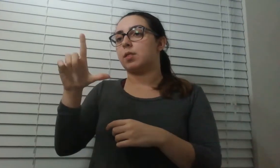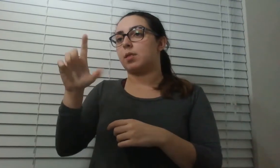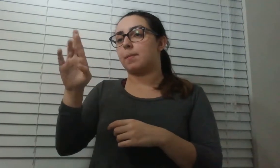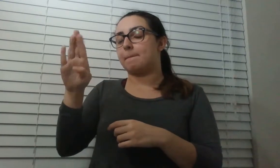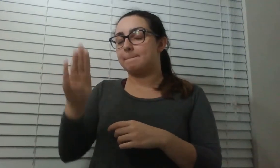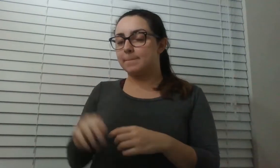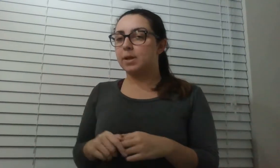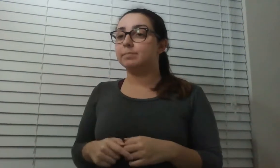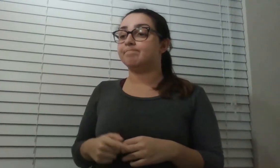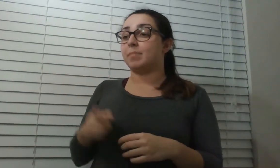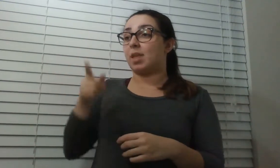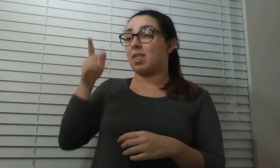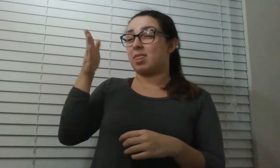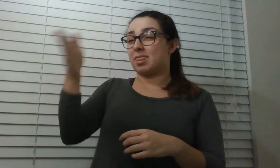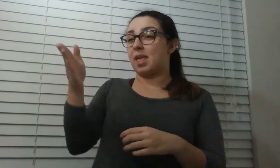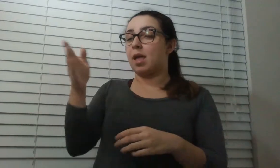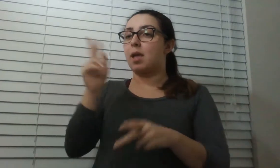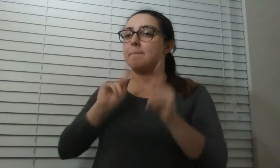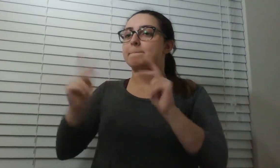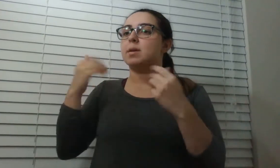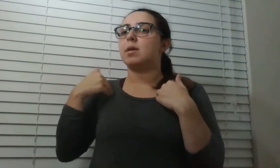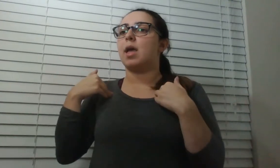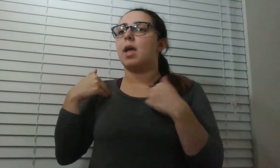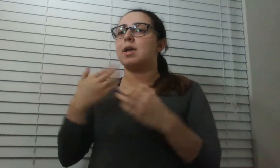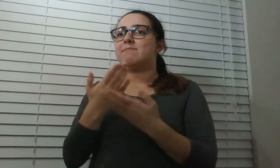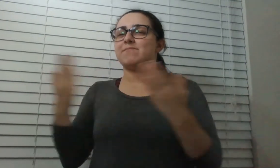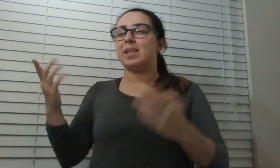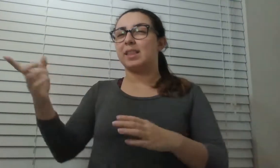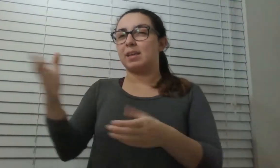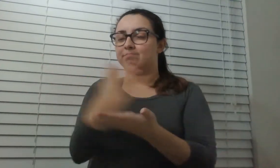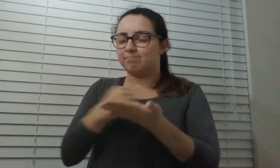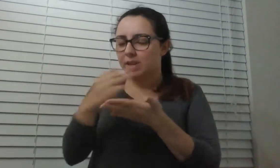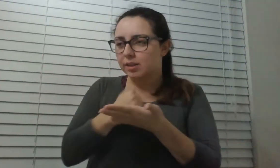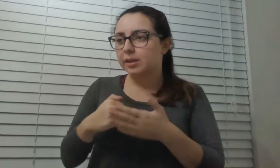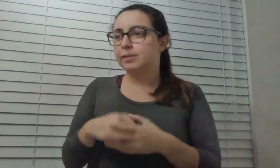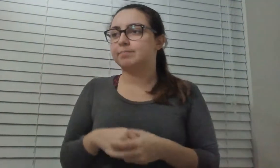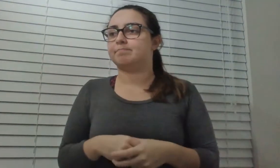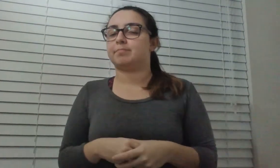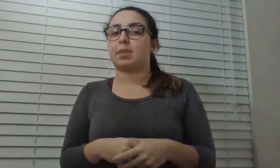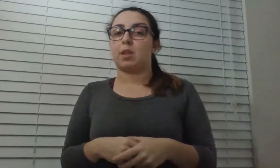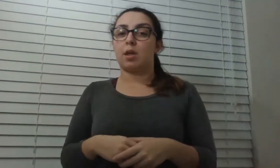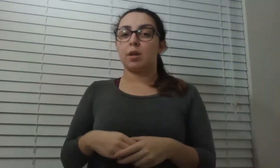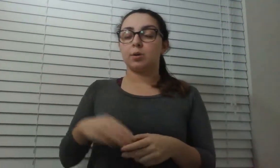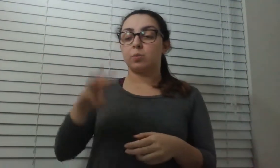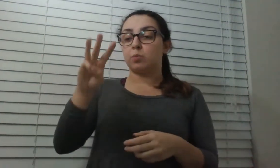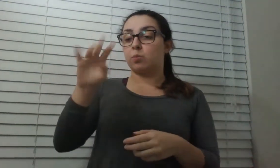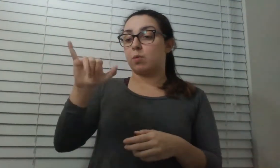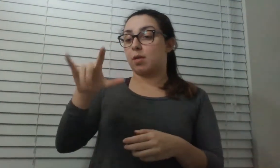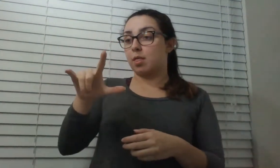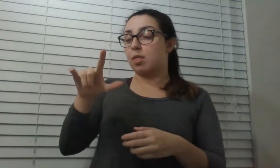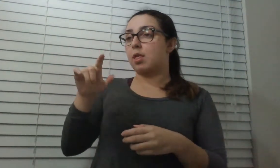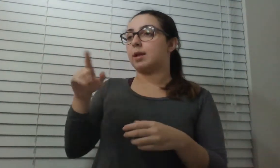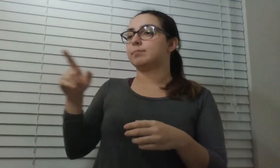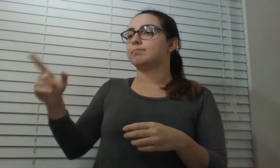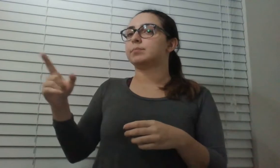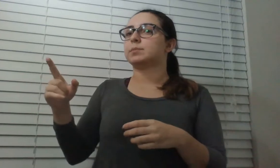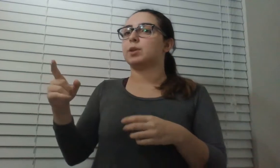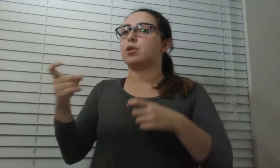in this building has some historical significance in some sense. That's Will Roseman, their executive director. He gave us a tour. This is the